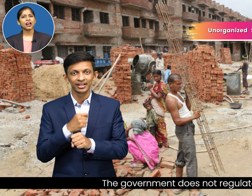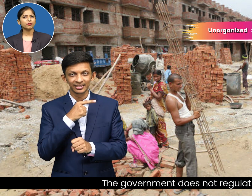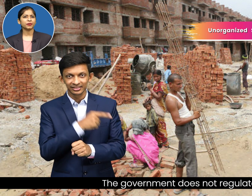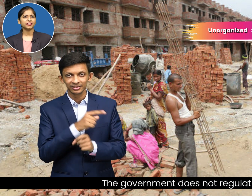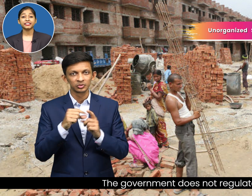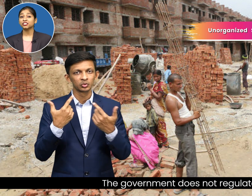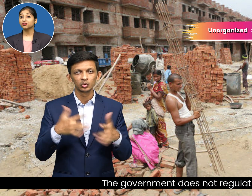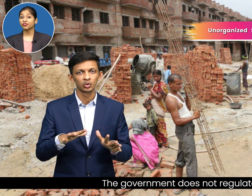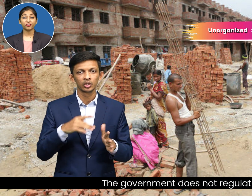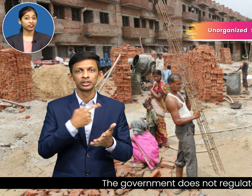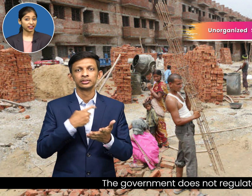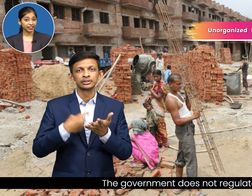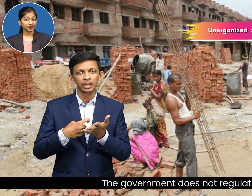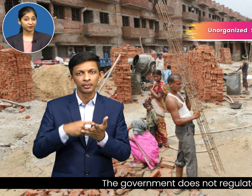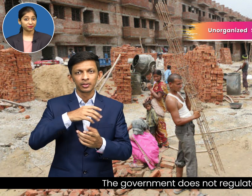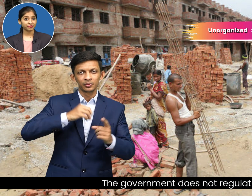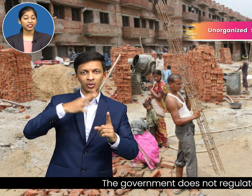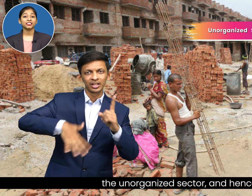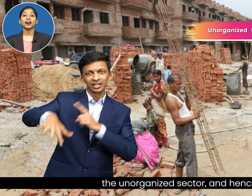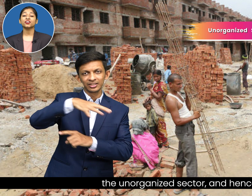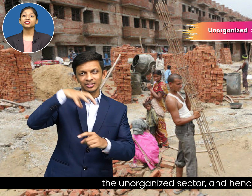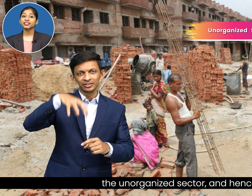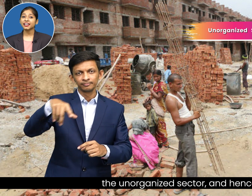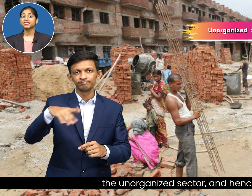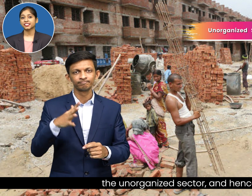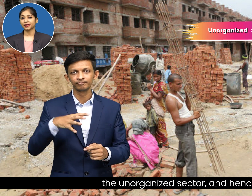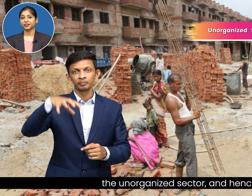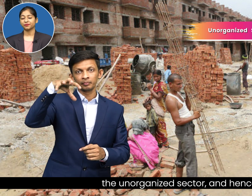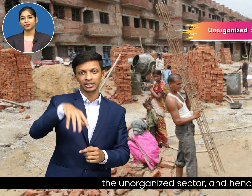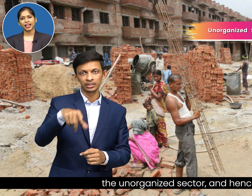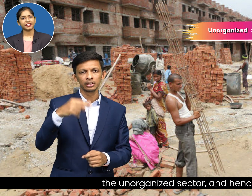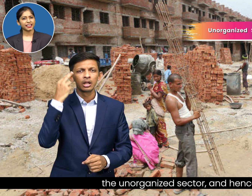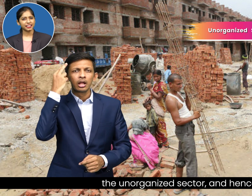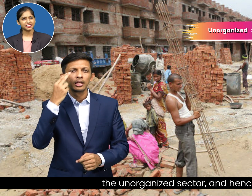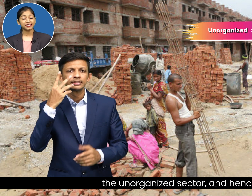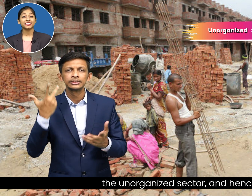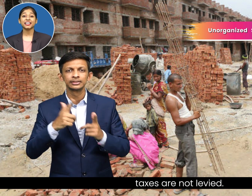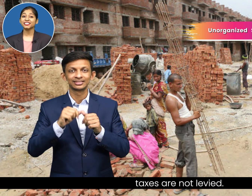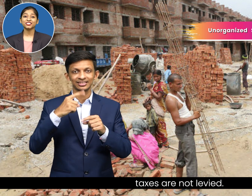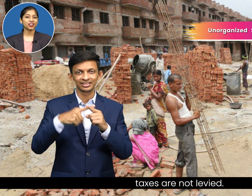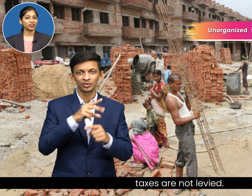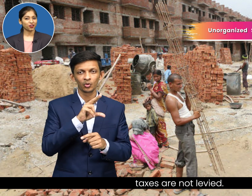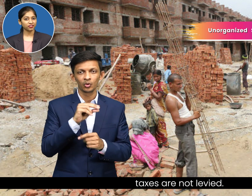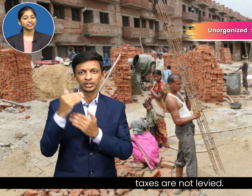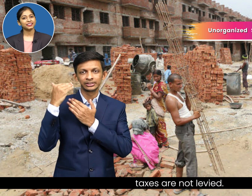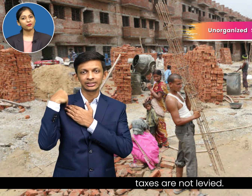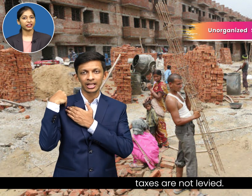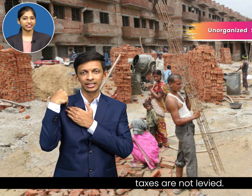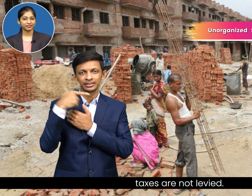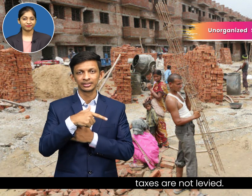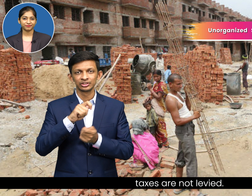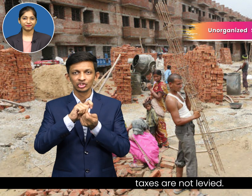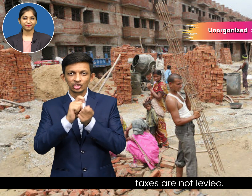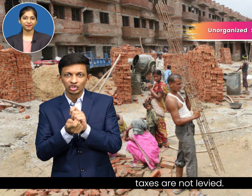The government does not regulate the unorganized sector and hence taxes are not